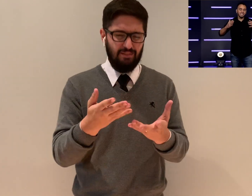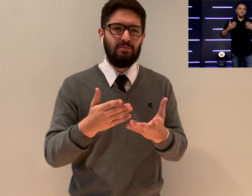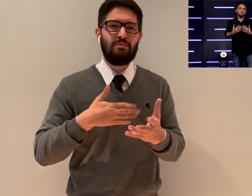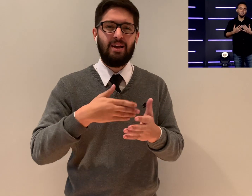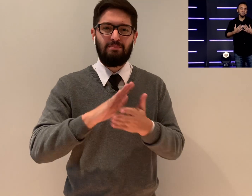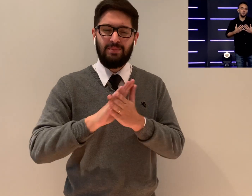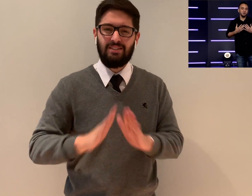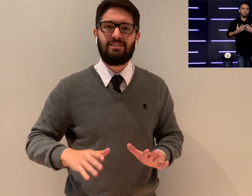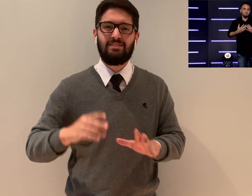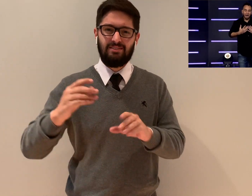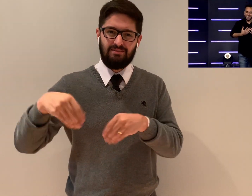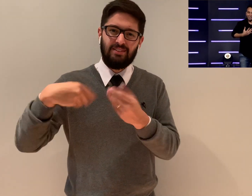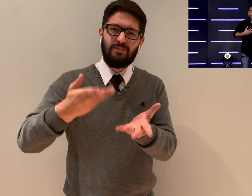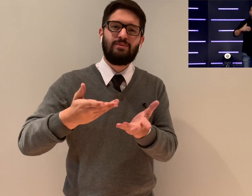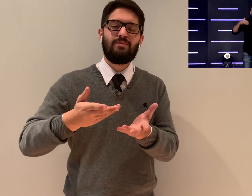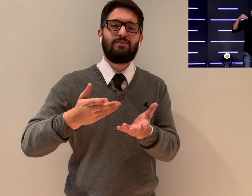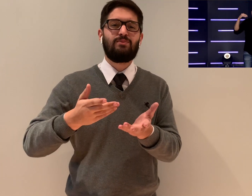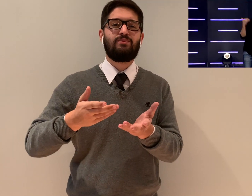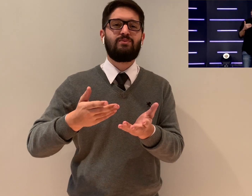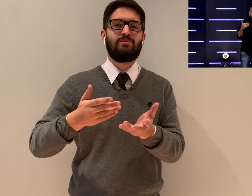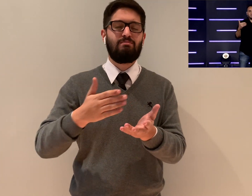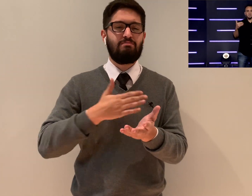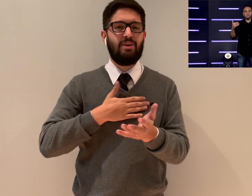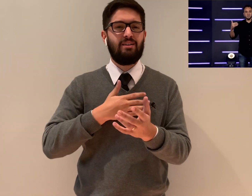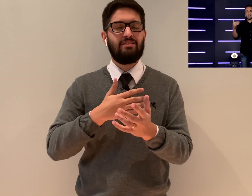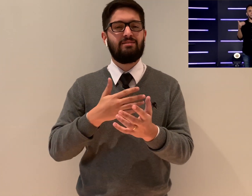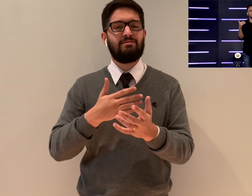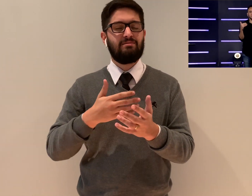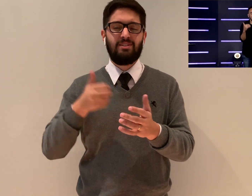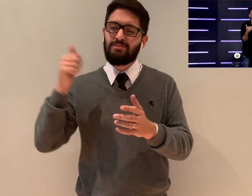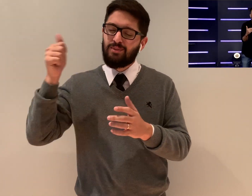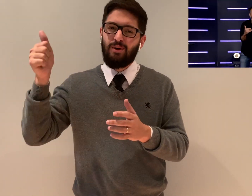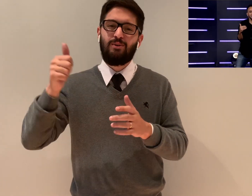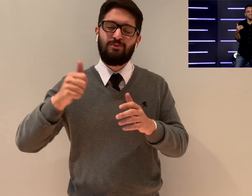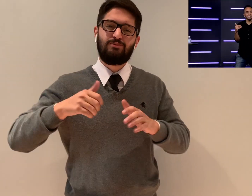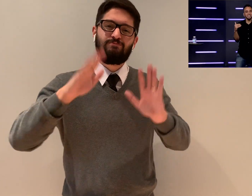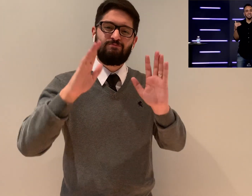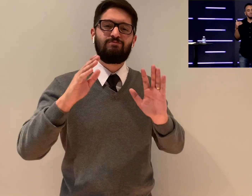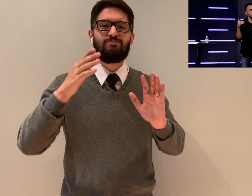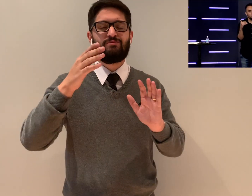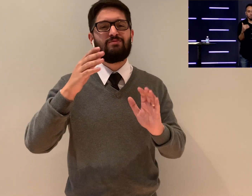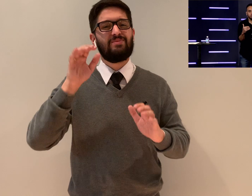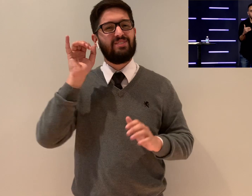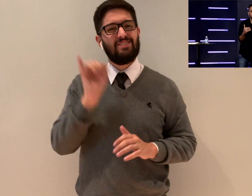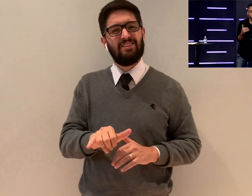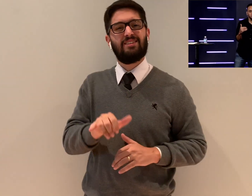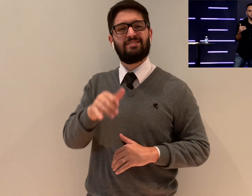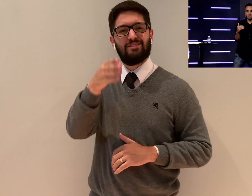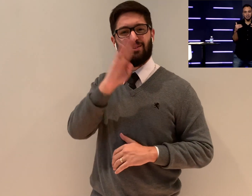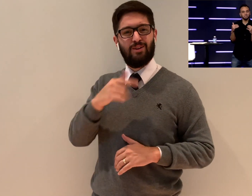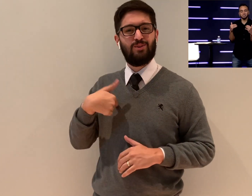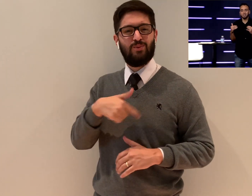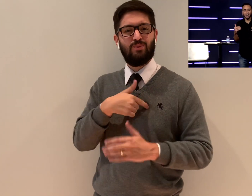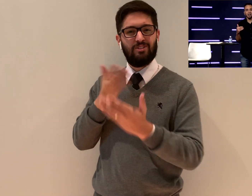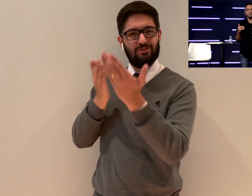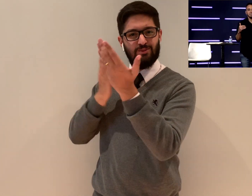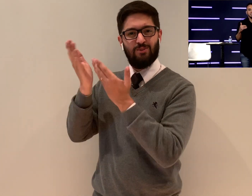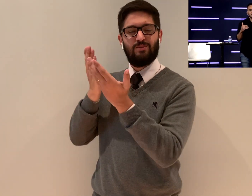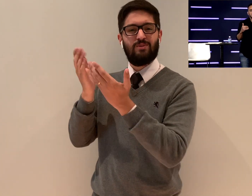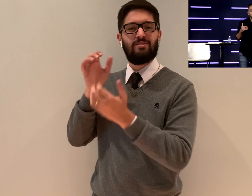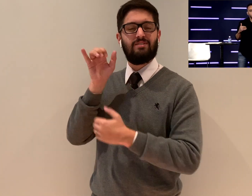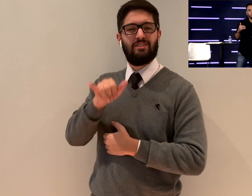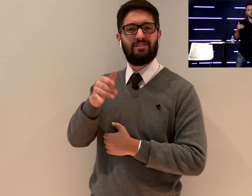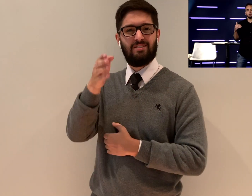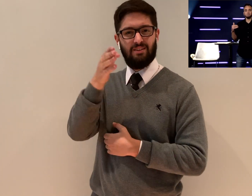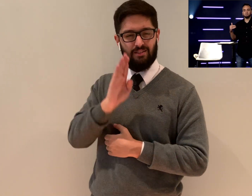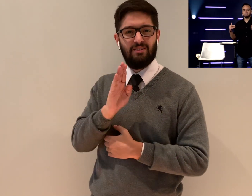and I give you myself. That is the God that we serve. That is the God